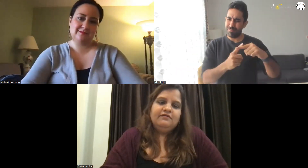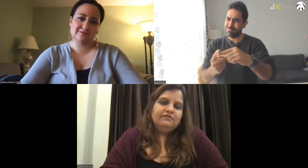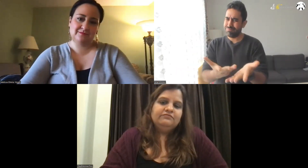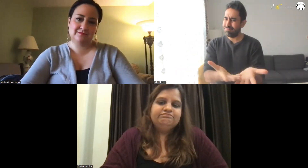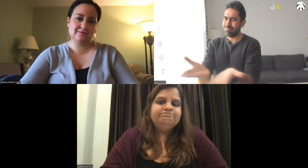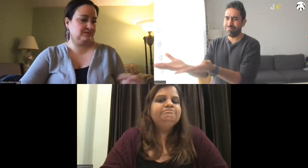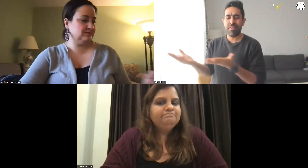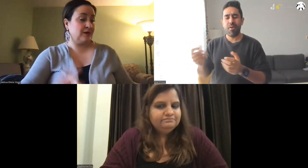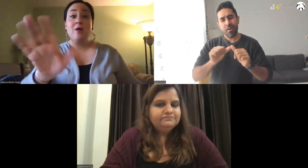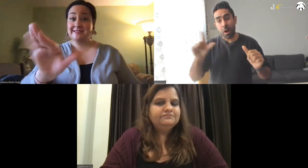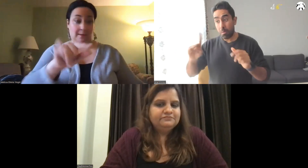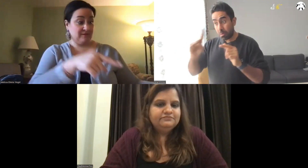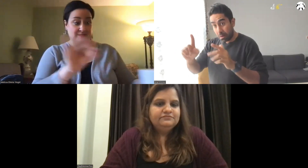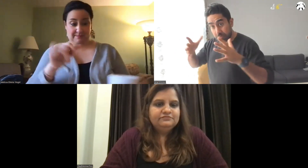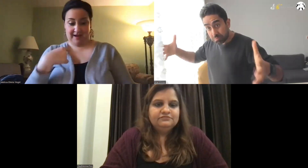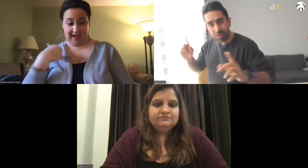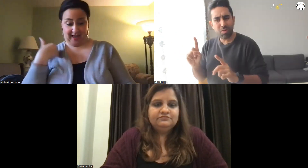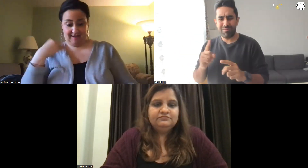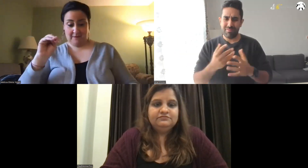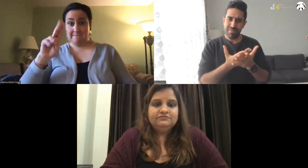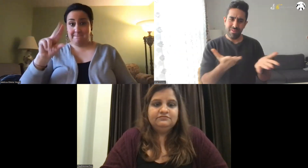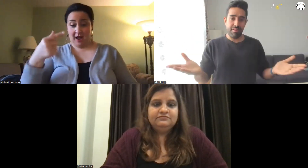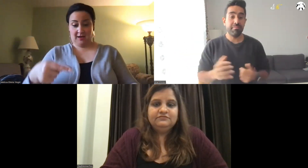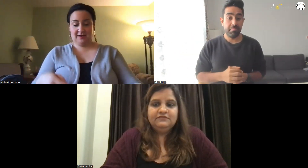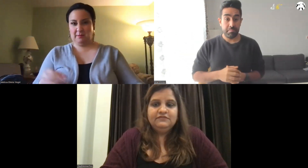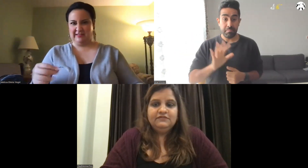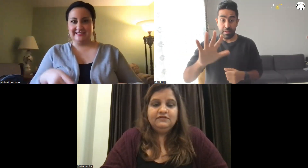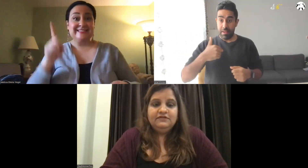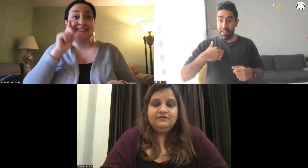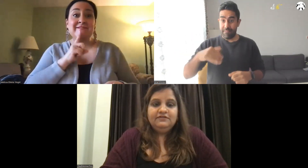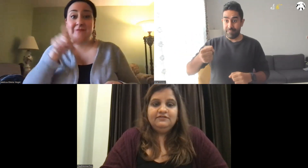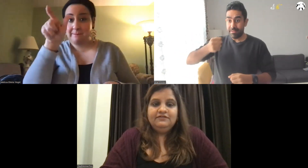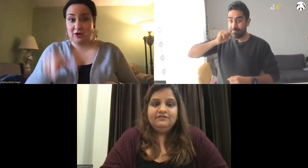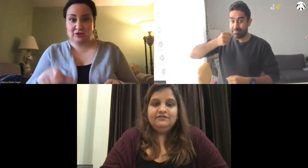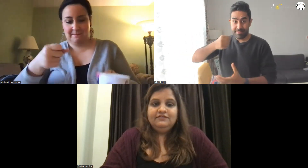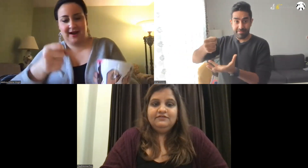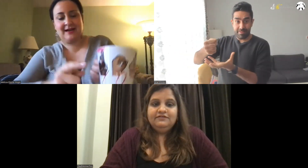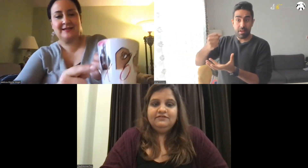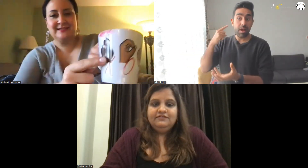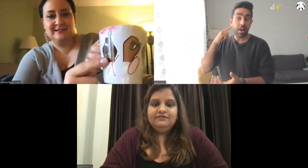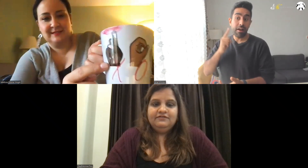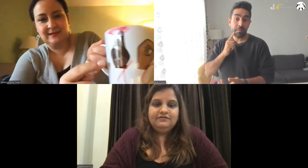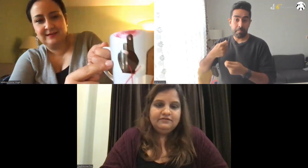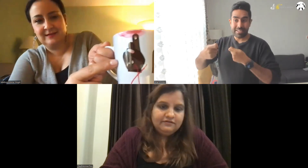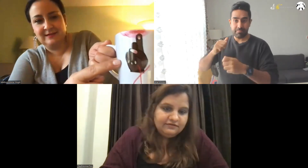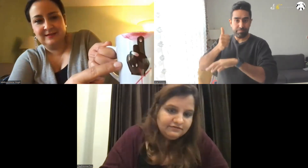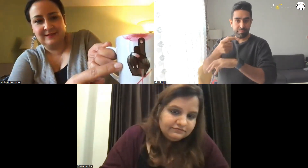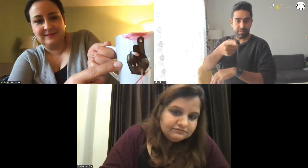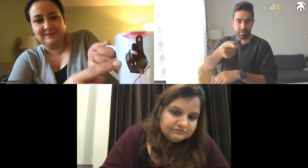is strong, and has so many things to offer. So I have a mug made by a deaf